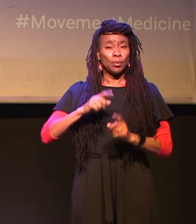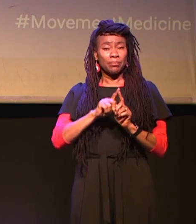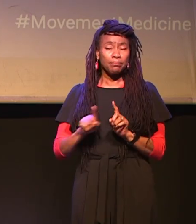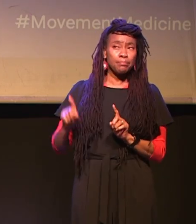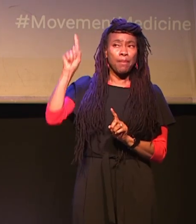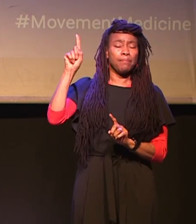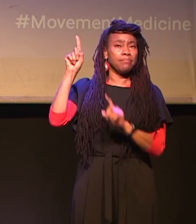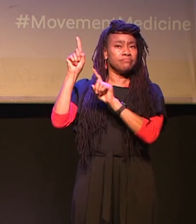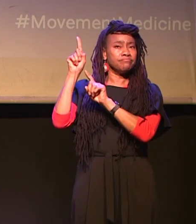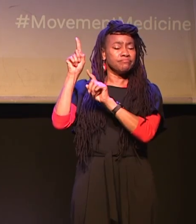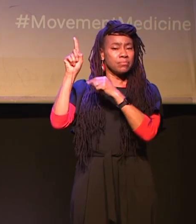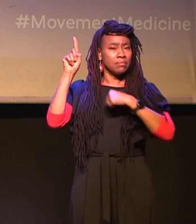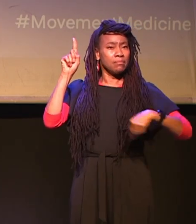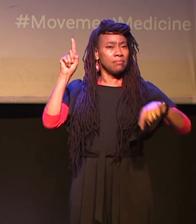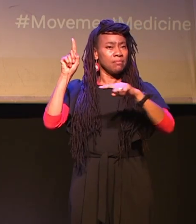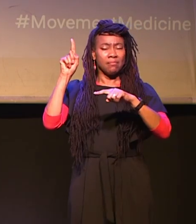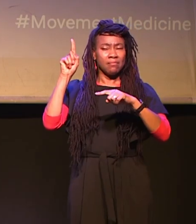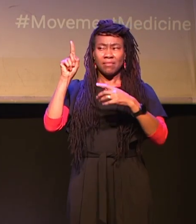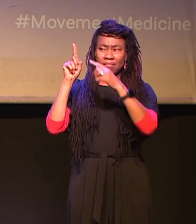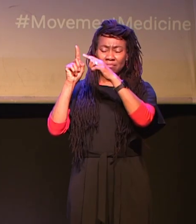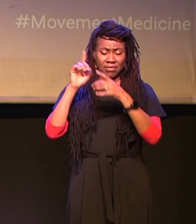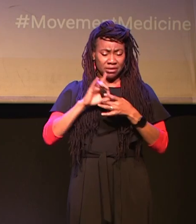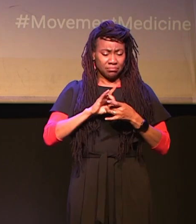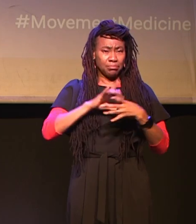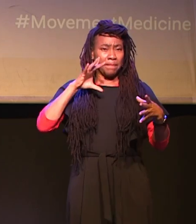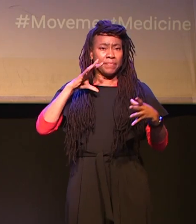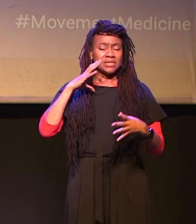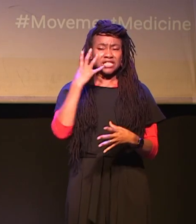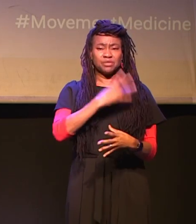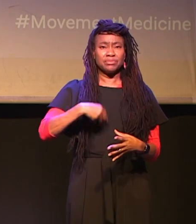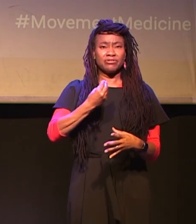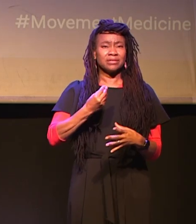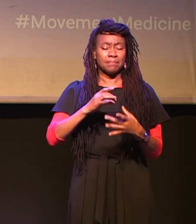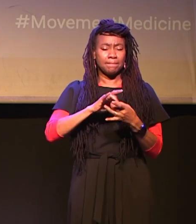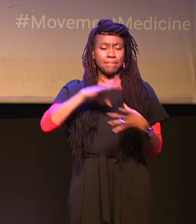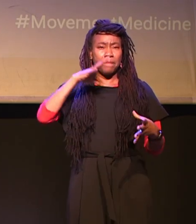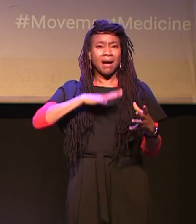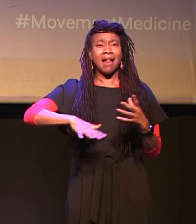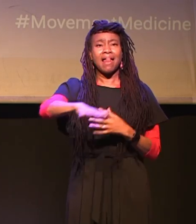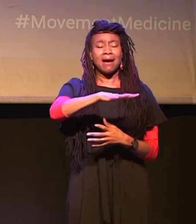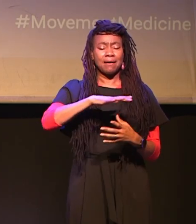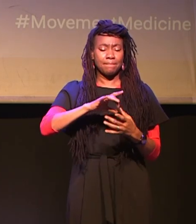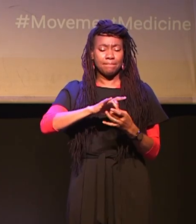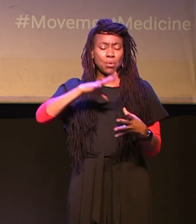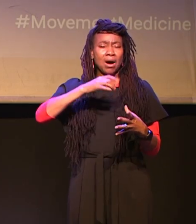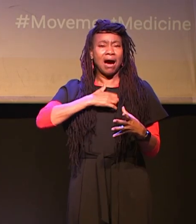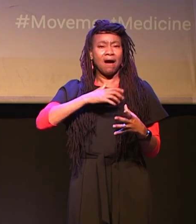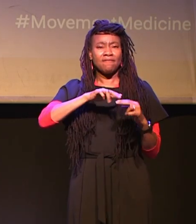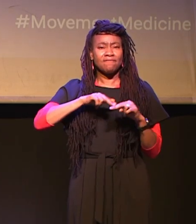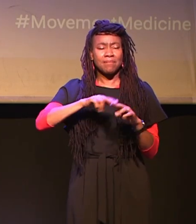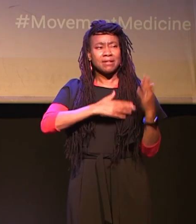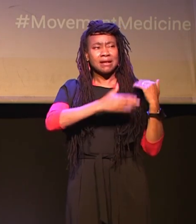deliberate dismemberment of spirit, of land, of ancestors, of other realms beyond what can be